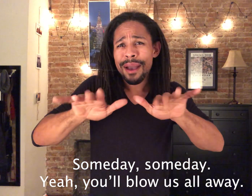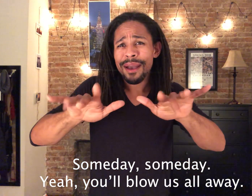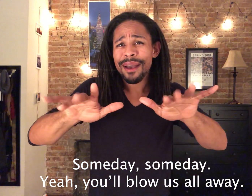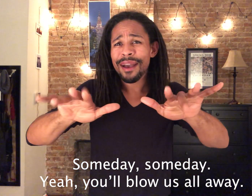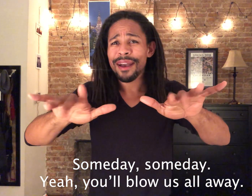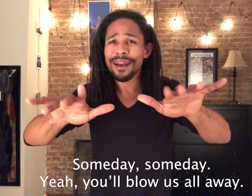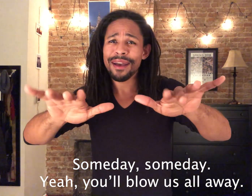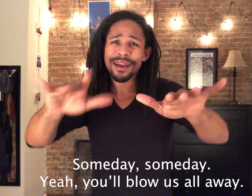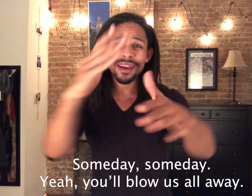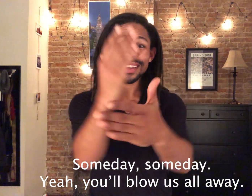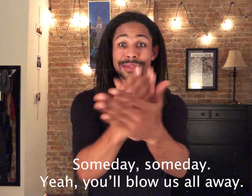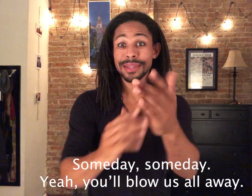Someday, someday